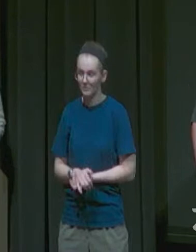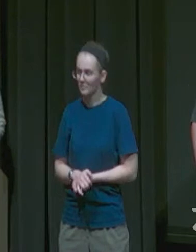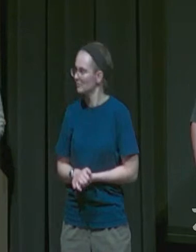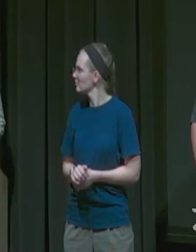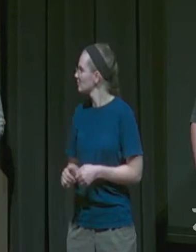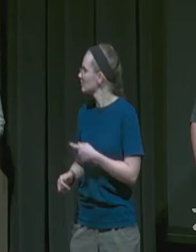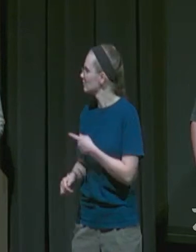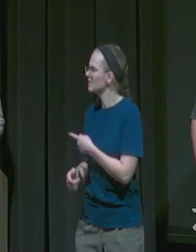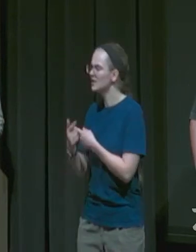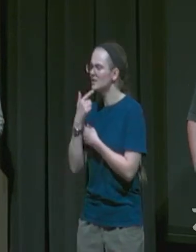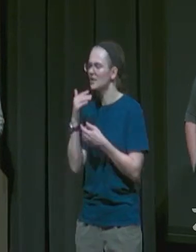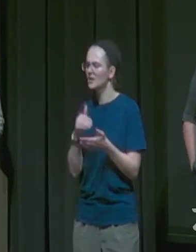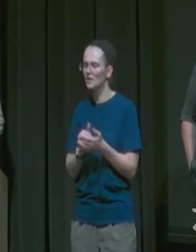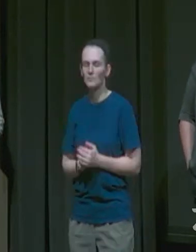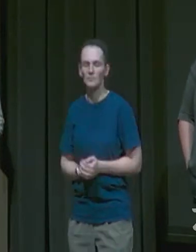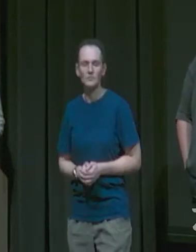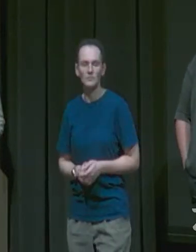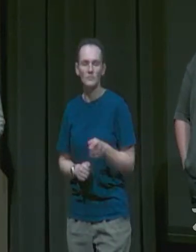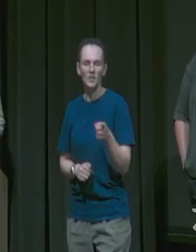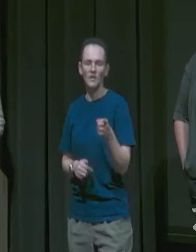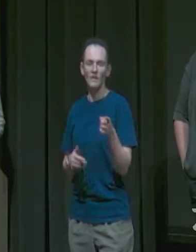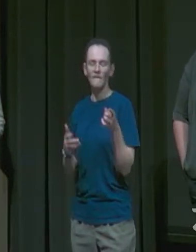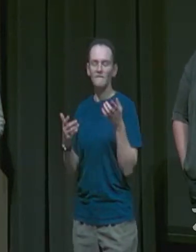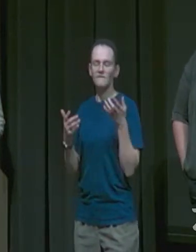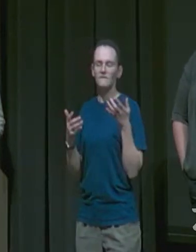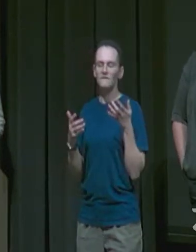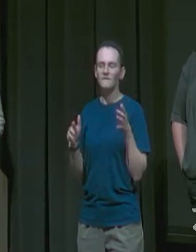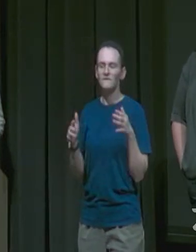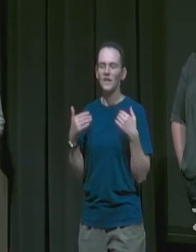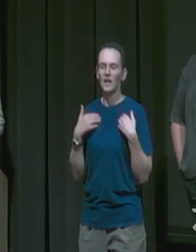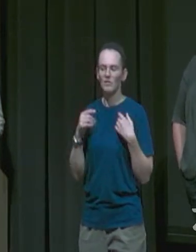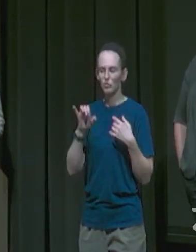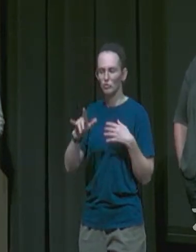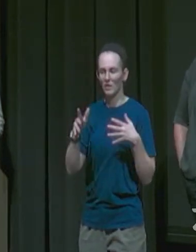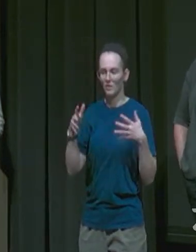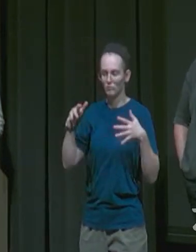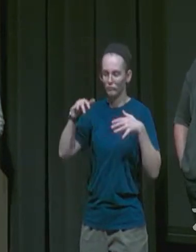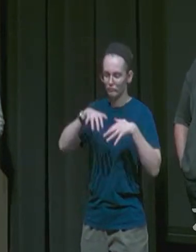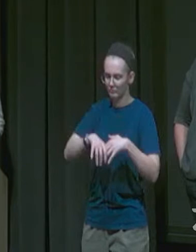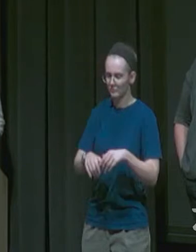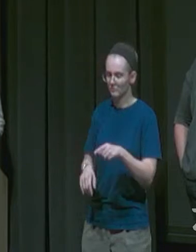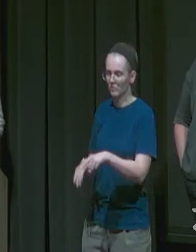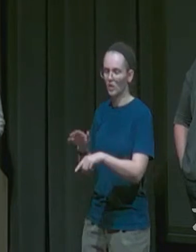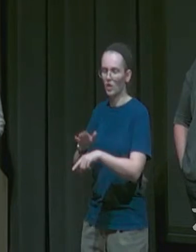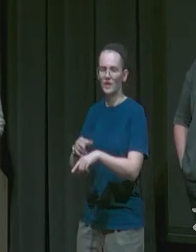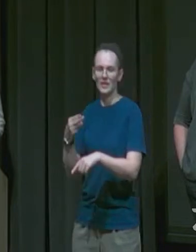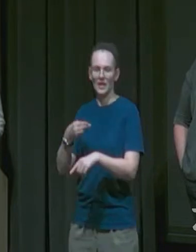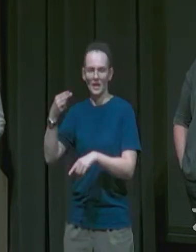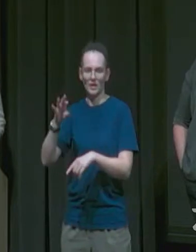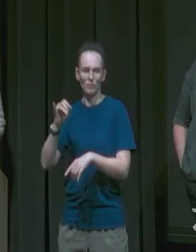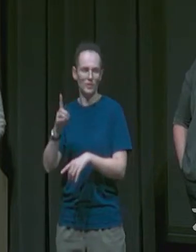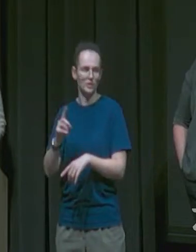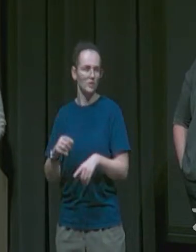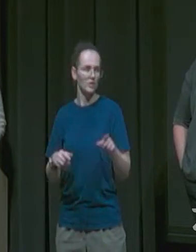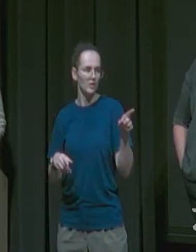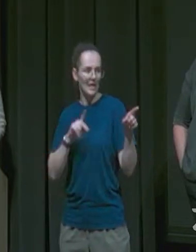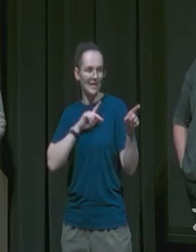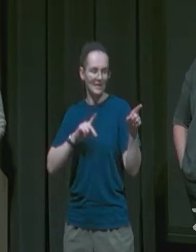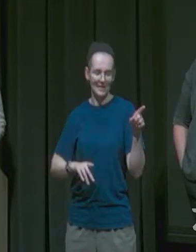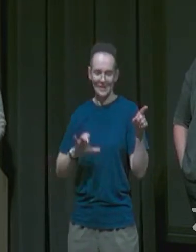Can you say one more time, it was what? There is a trail Oh, it that had a was slip? closed. The slip.